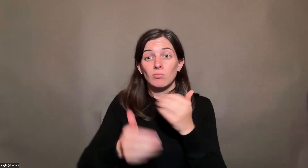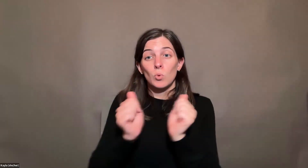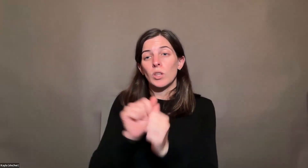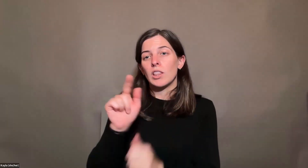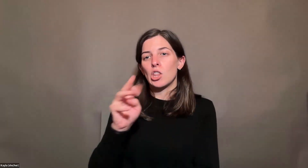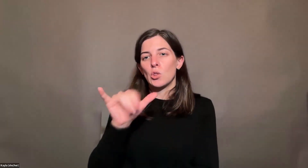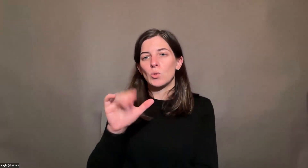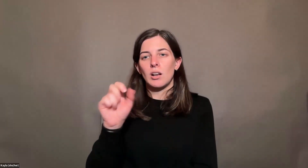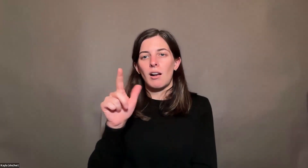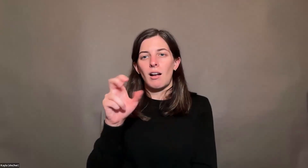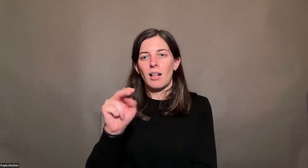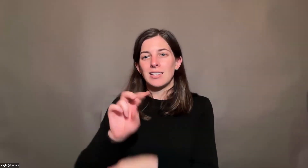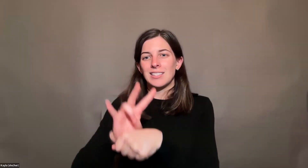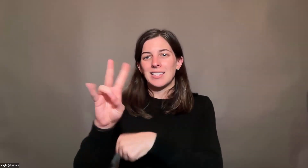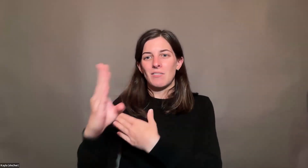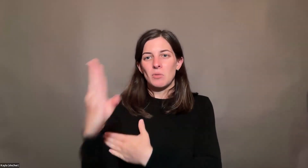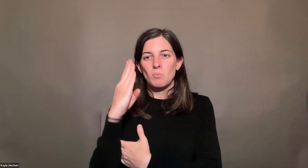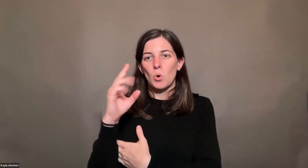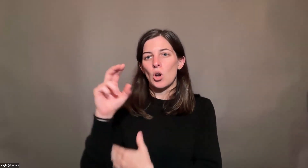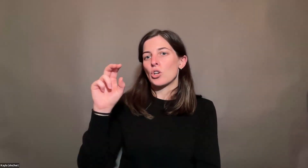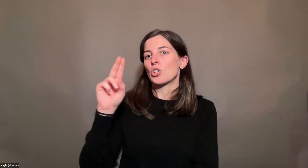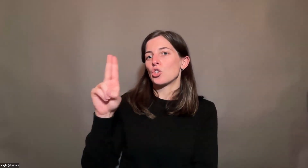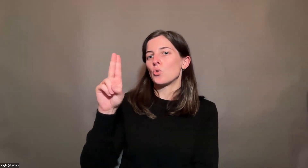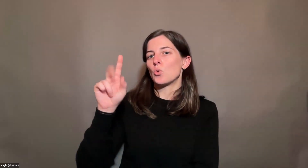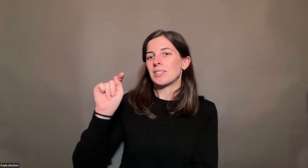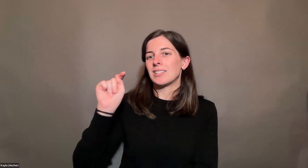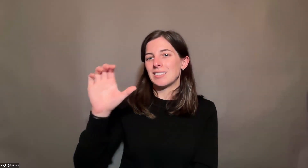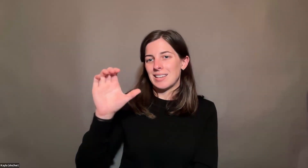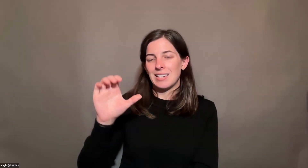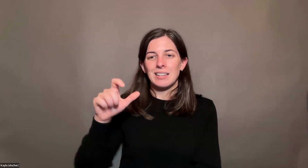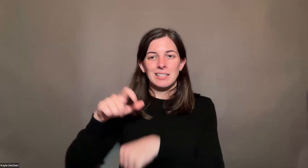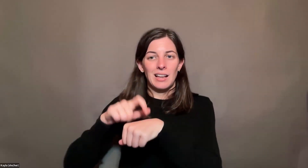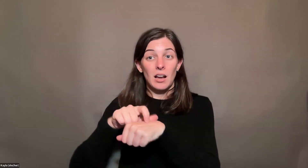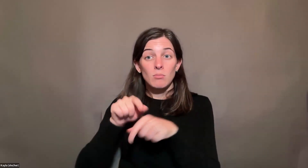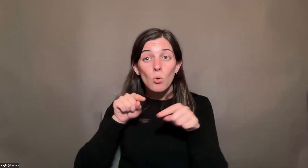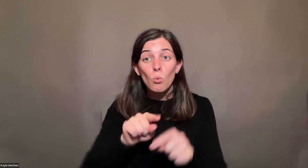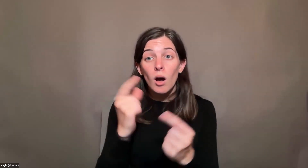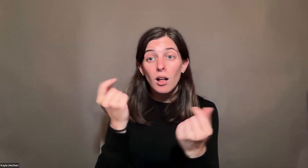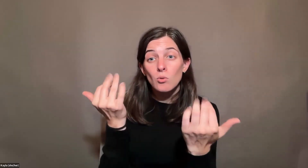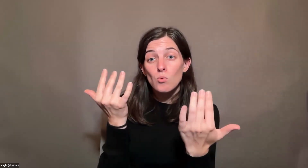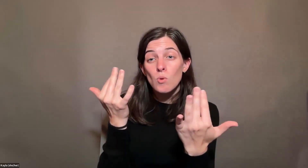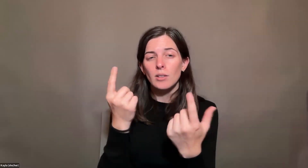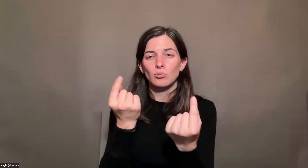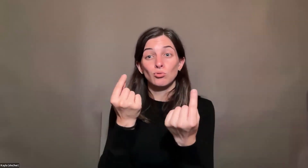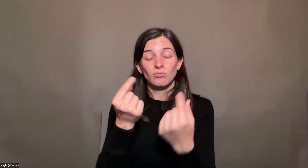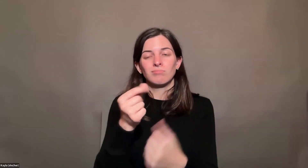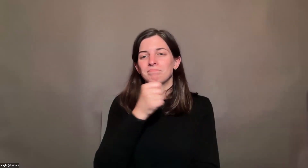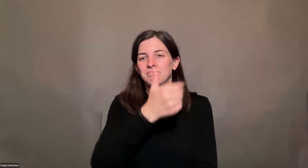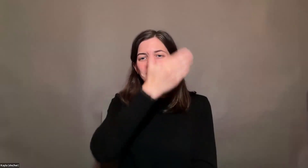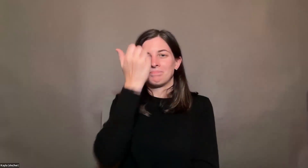at 7 a.m. UTC time. And while you're waiting, don't forget to visit our sponsors pages to